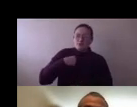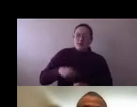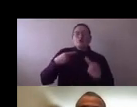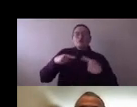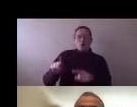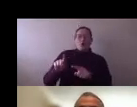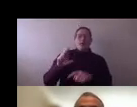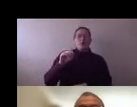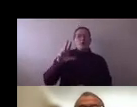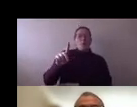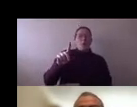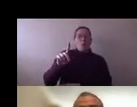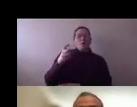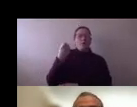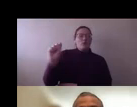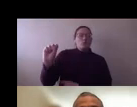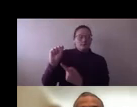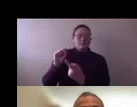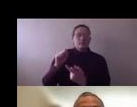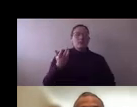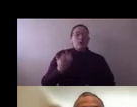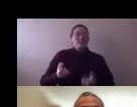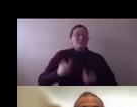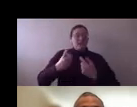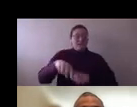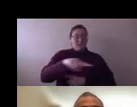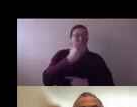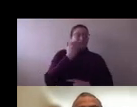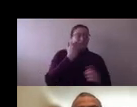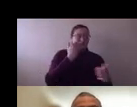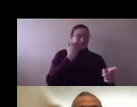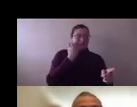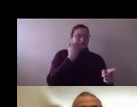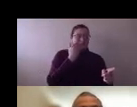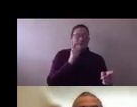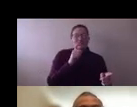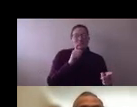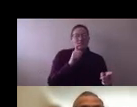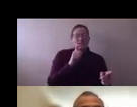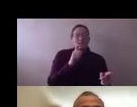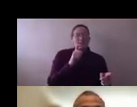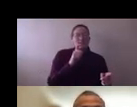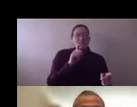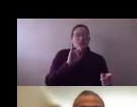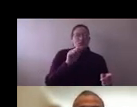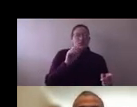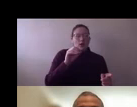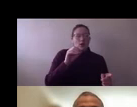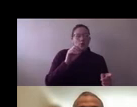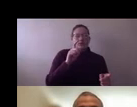Revolution. Many of you are aware of the case of Xiaoxing Xi and also Sherry